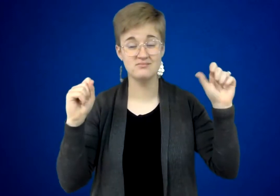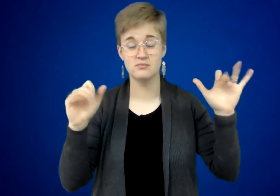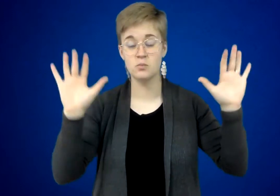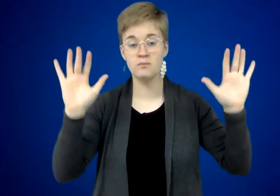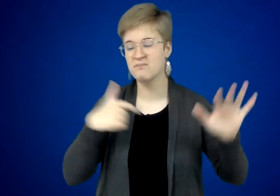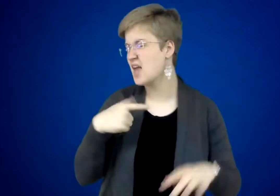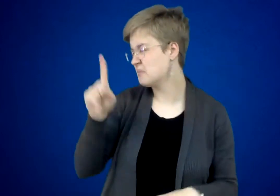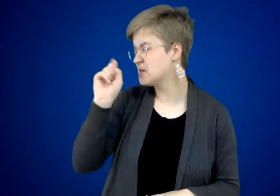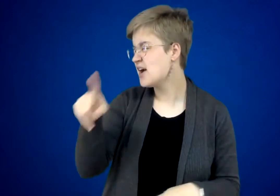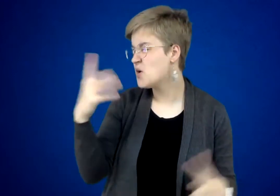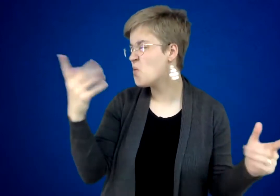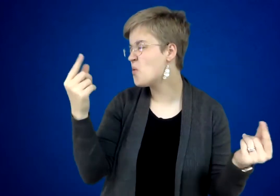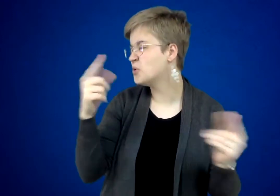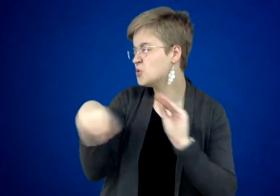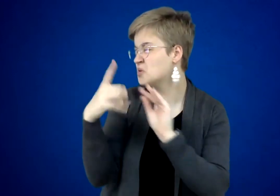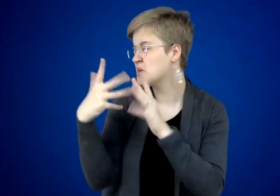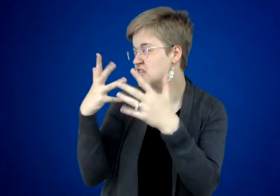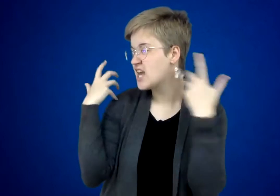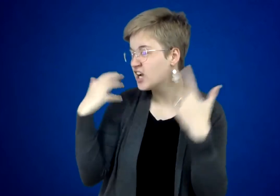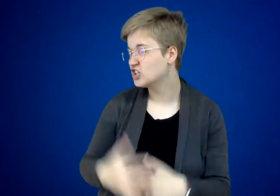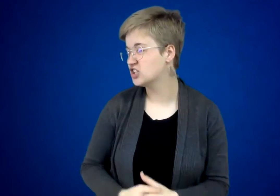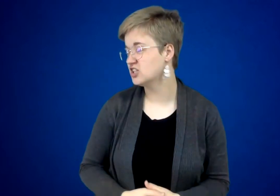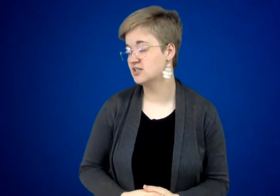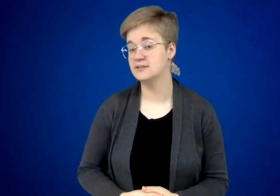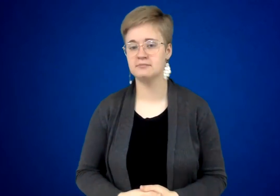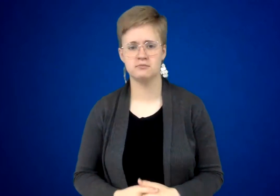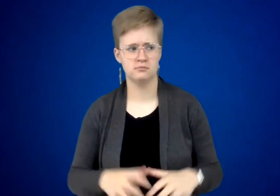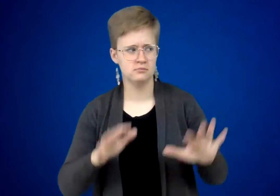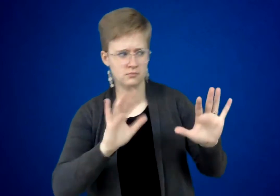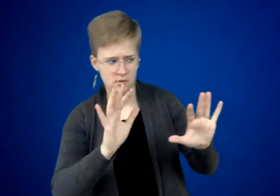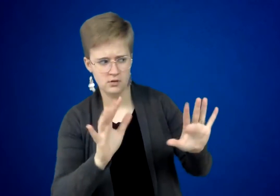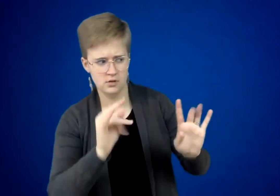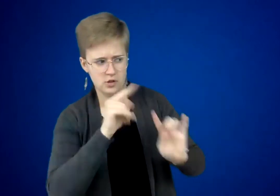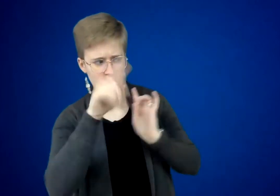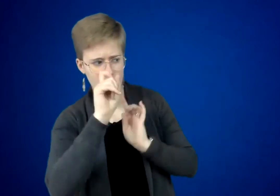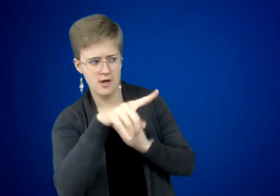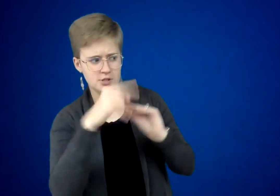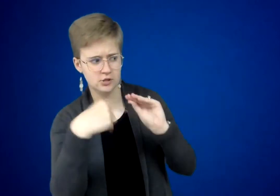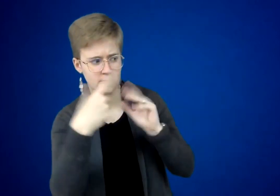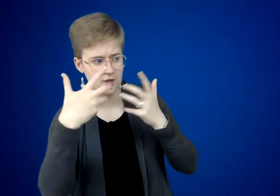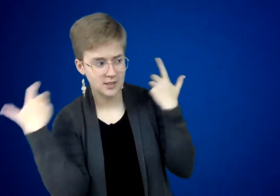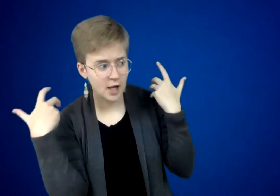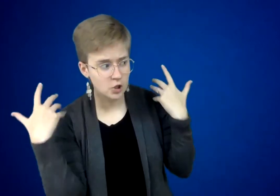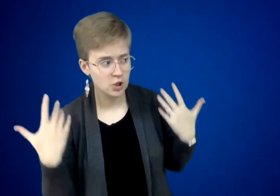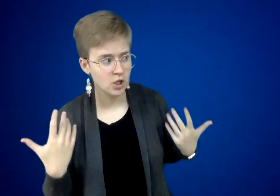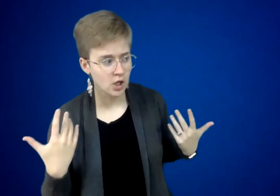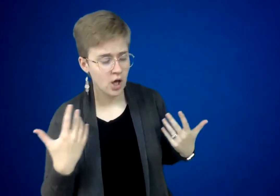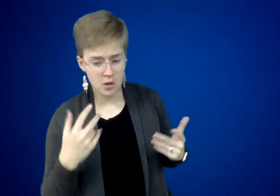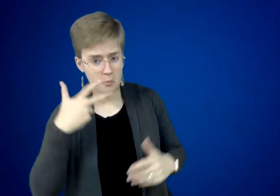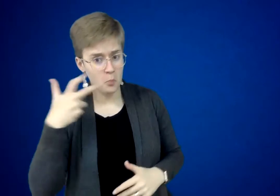we should do about the tiger." "You can't ask her about the tiger," said Rob. "Beauchamp said I ain't supposed